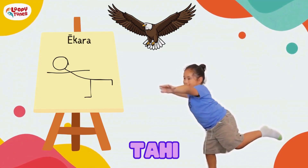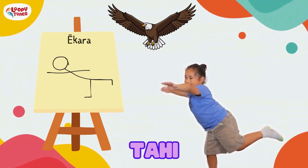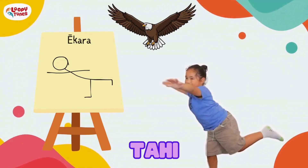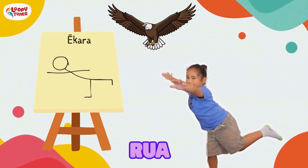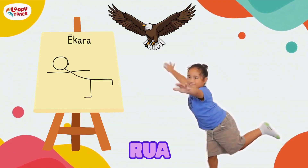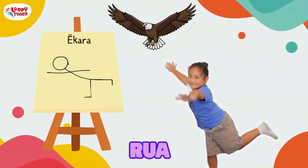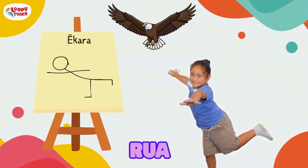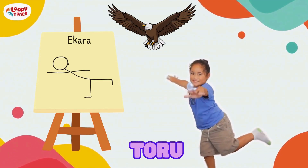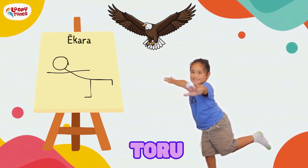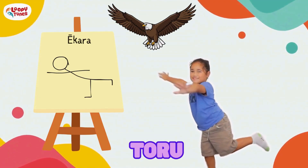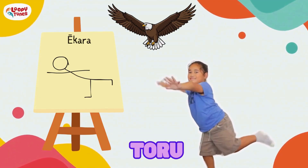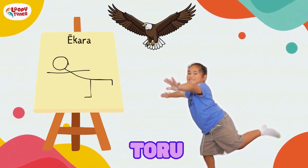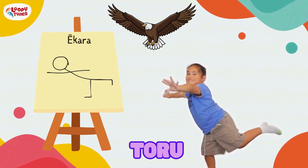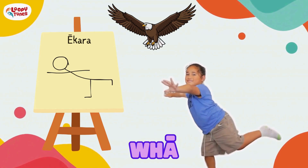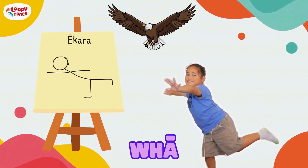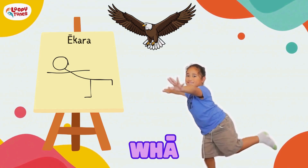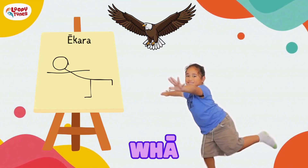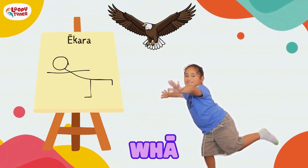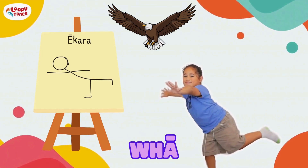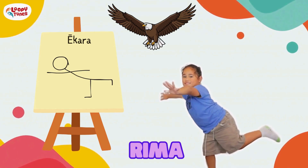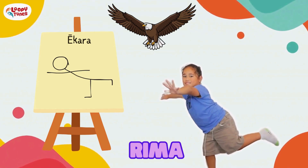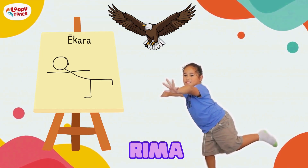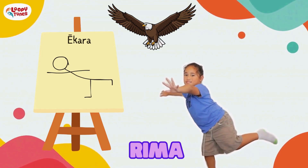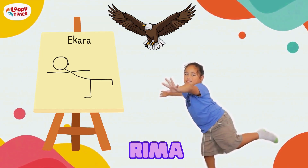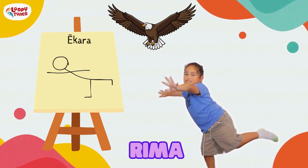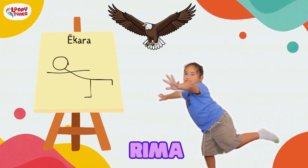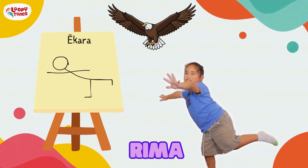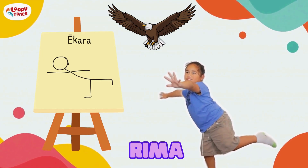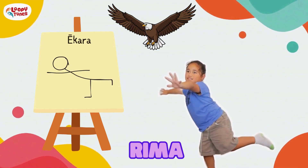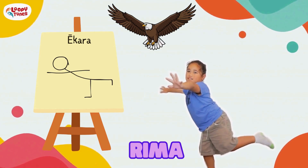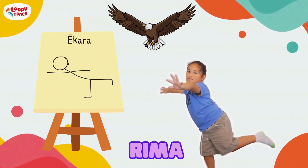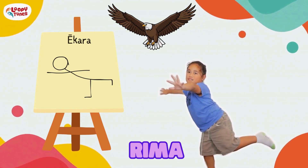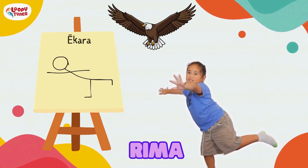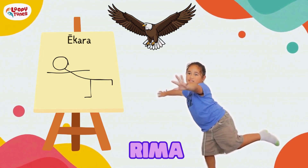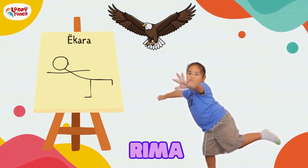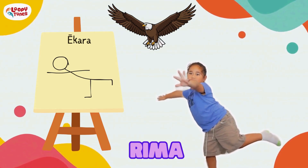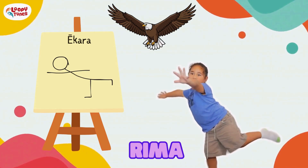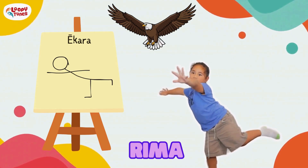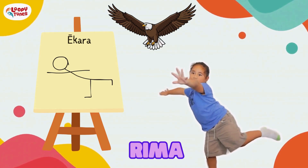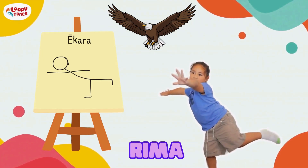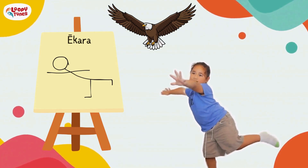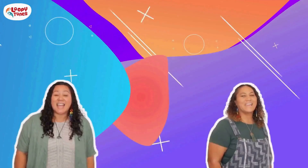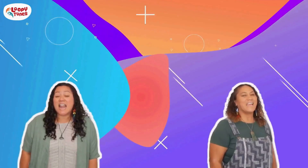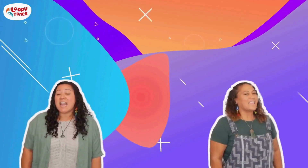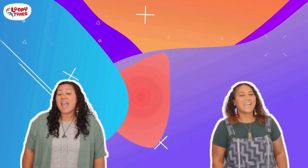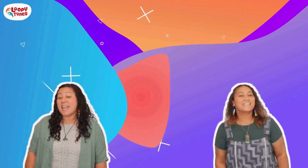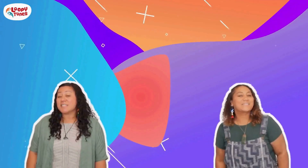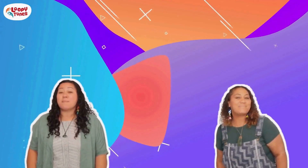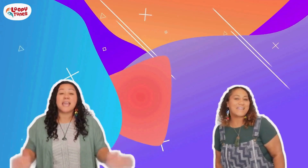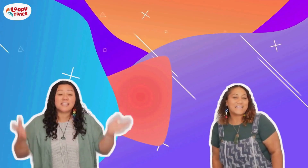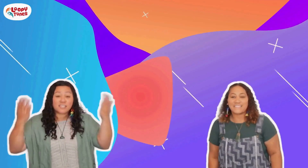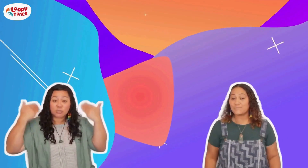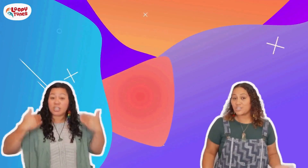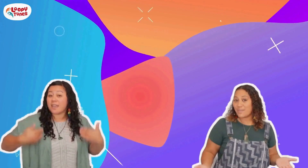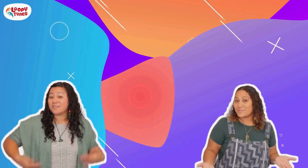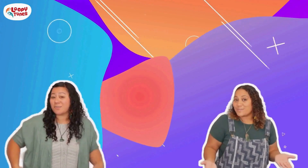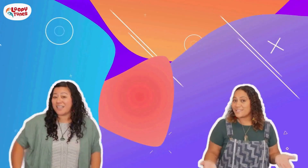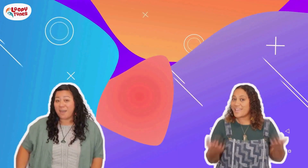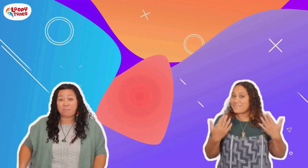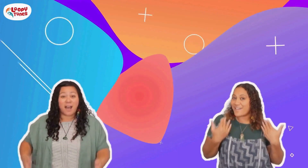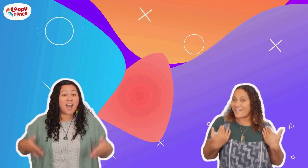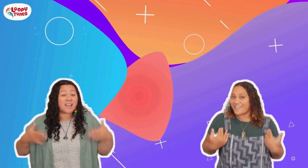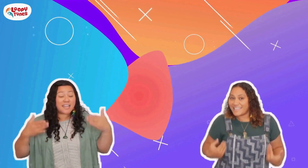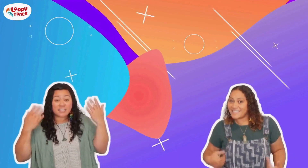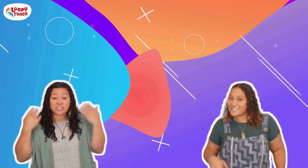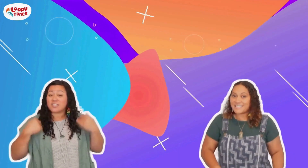Tahi, rua, toru, wha, rima! Ka whai! Let's make some shapes with